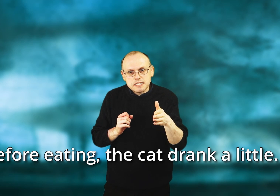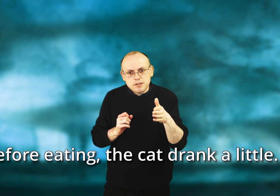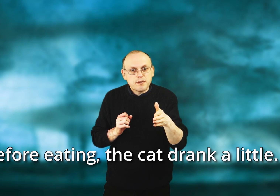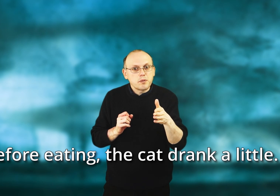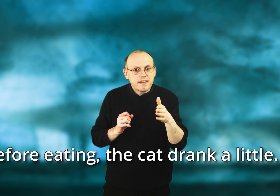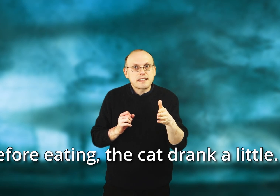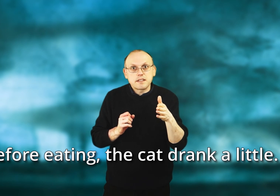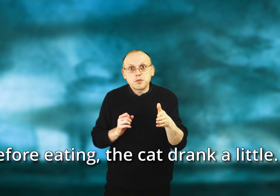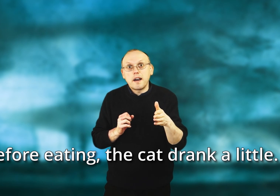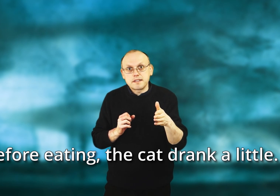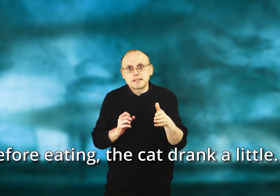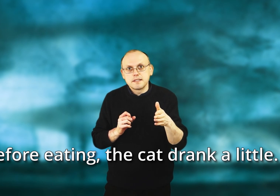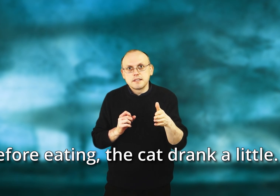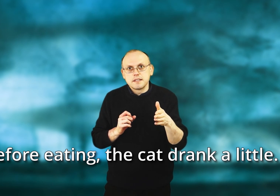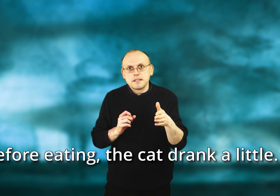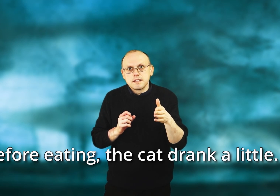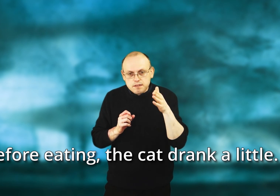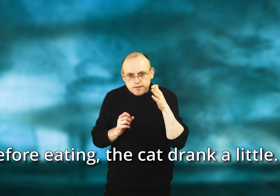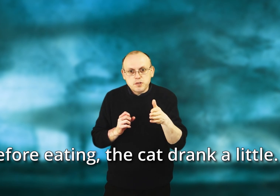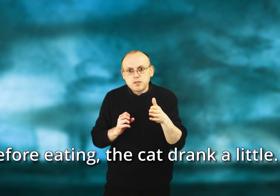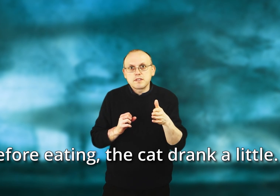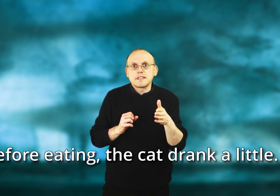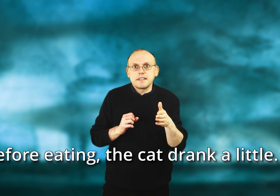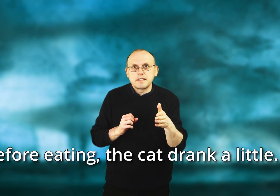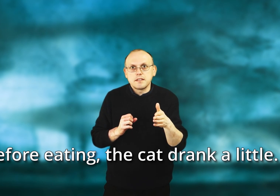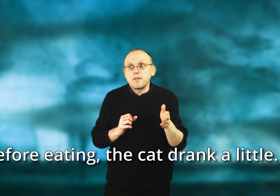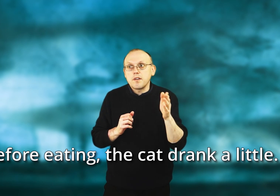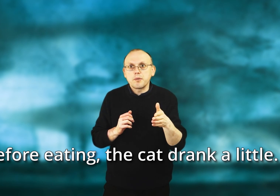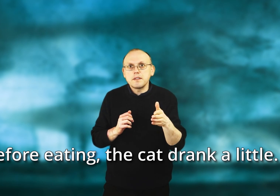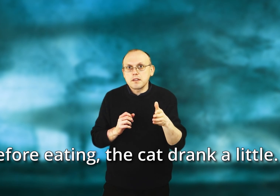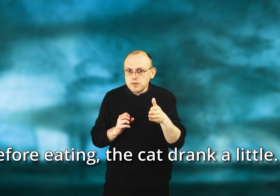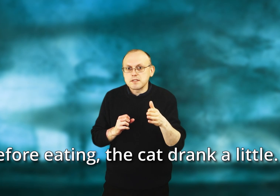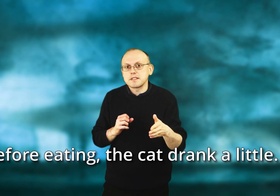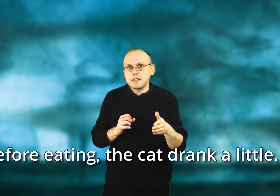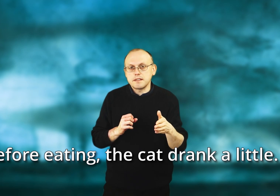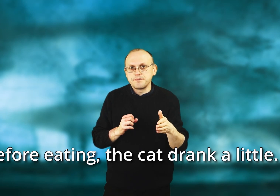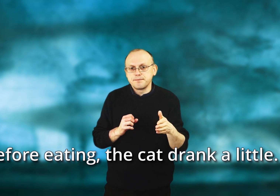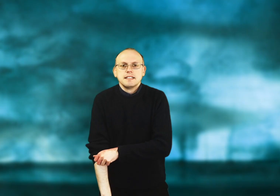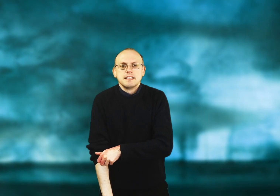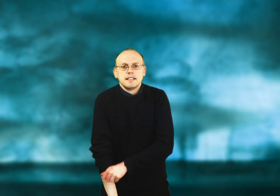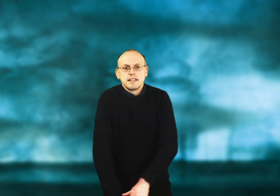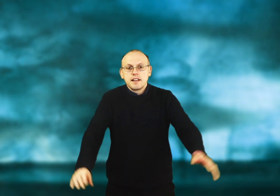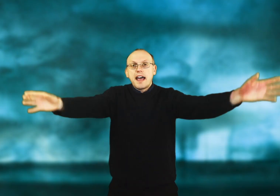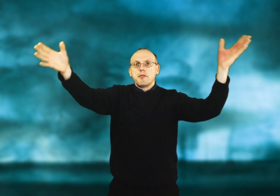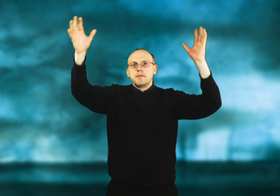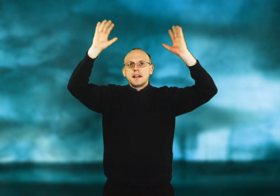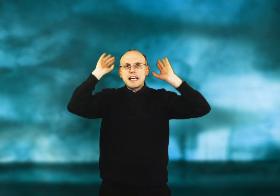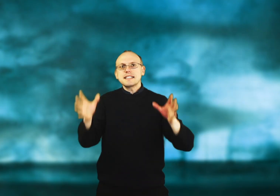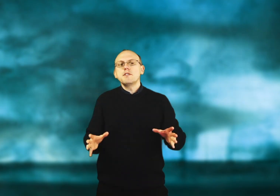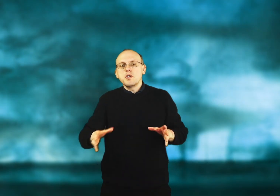have to read that sentence twice for you to understand it, or for the reader to understand it. Now, let's have a look